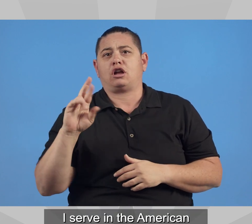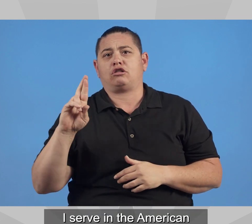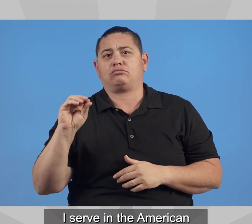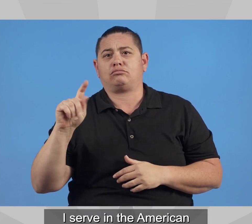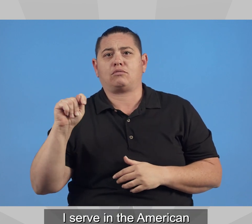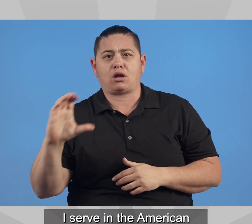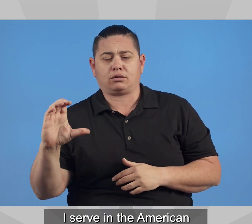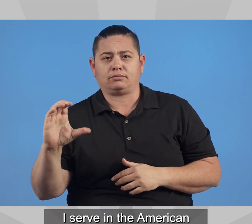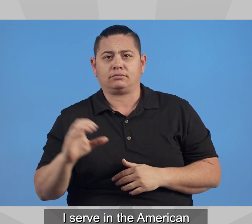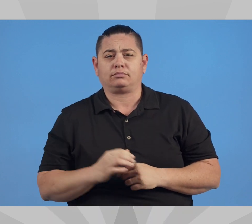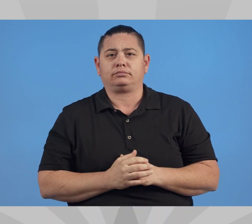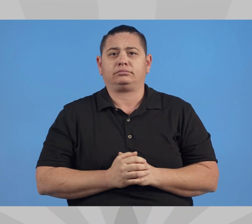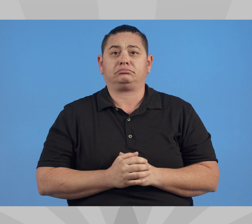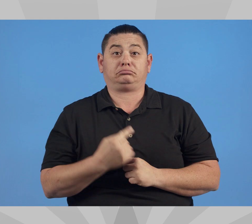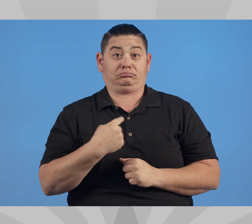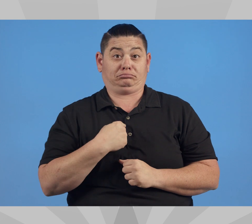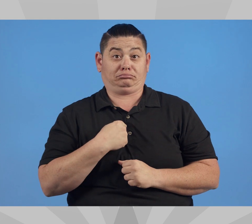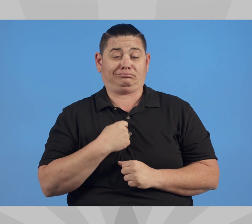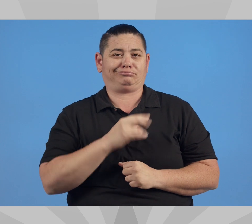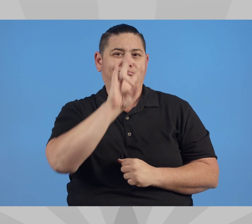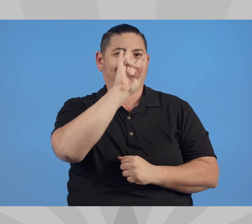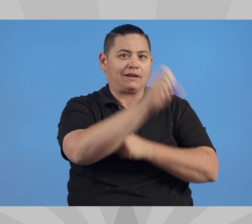the JROTC.